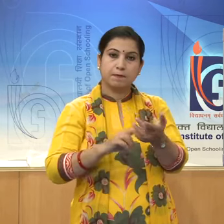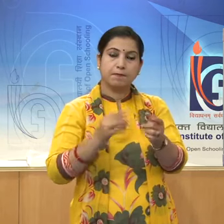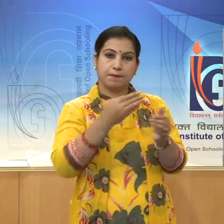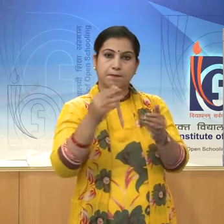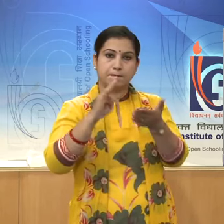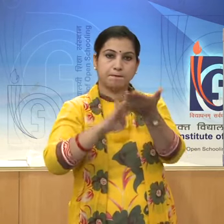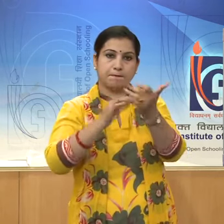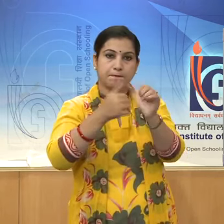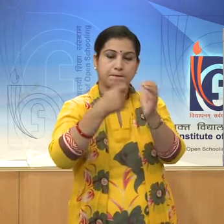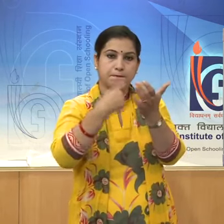holding the